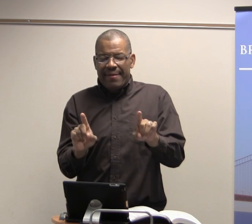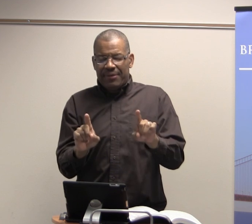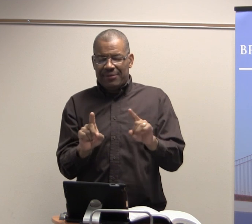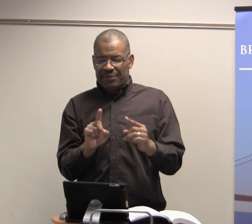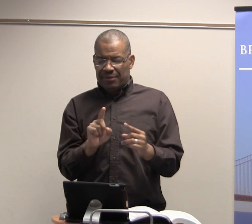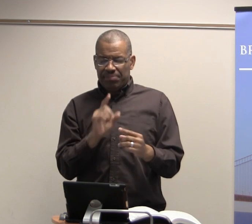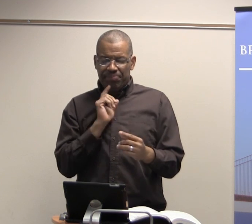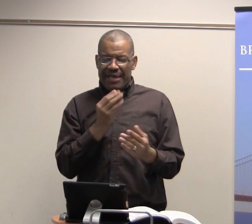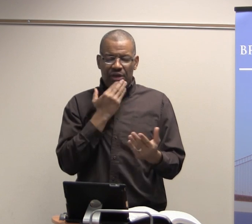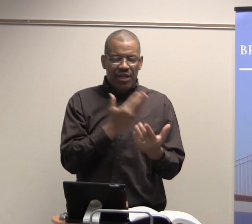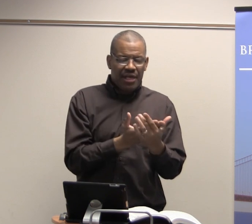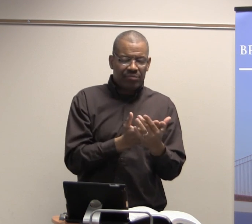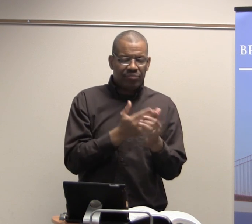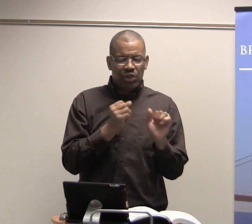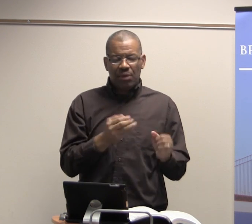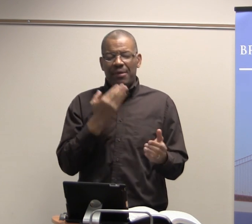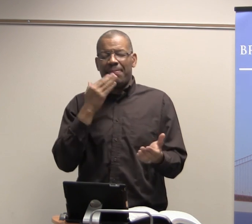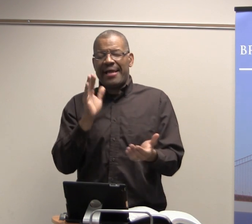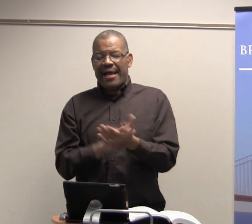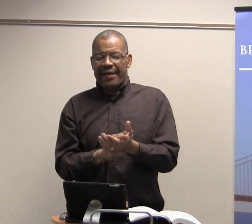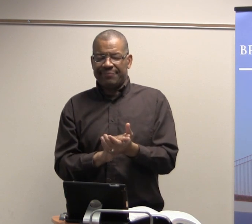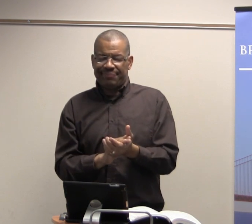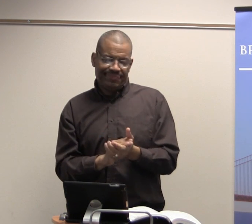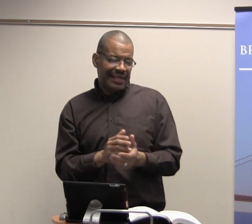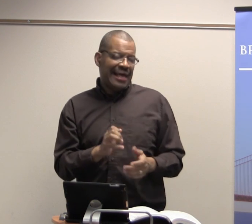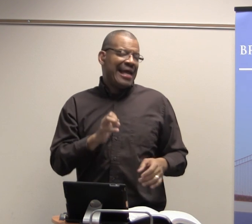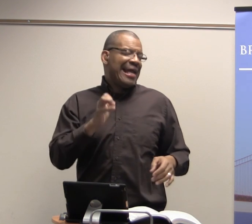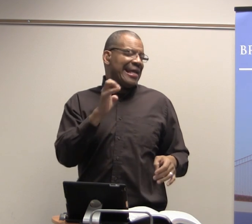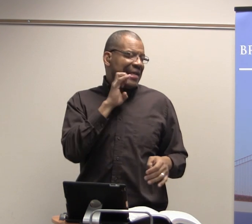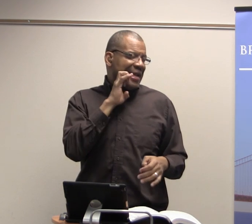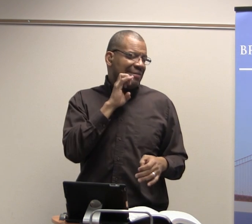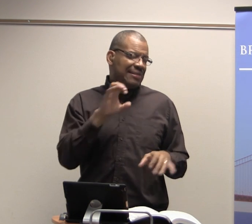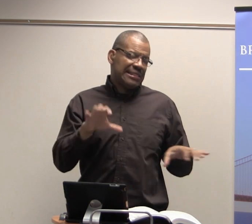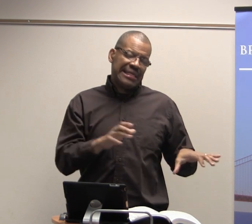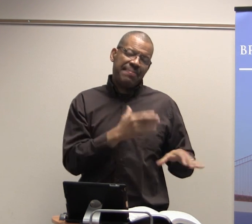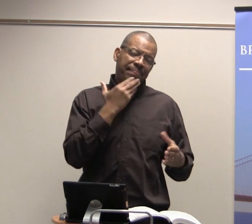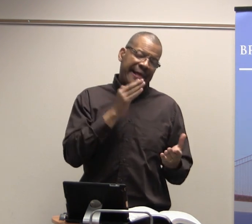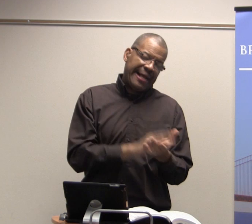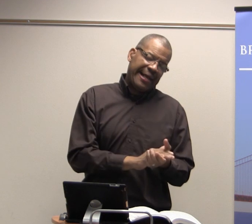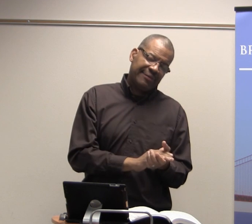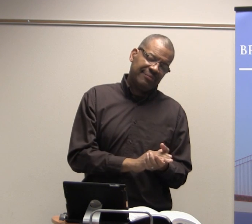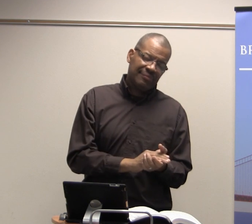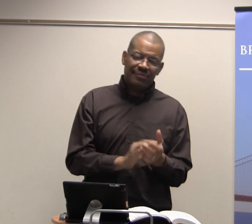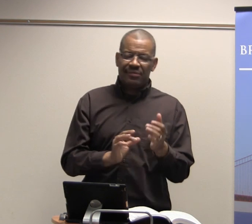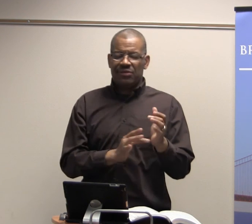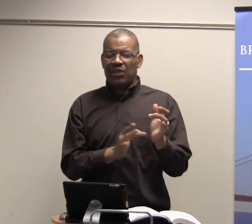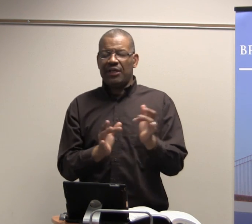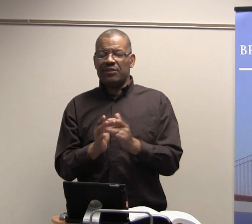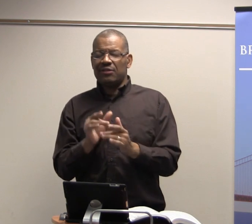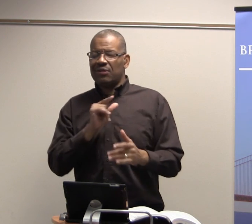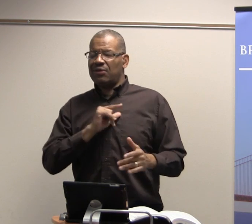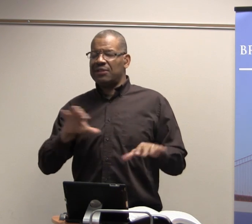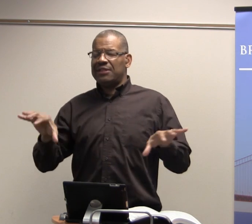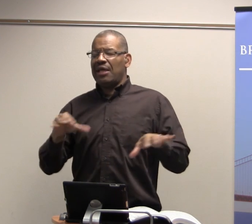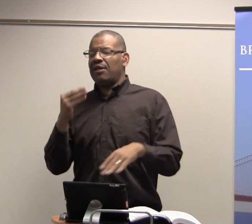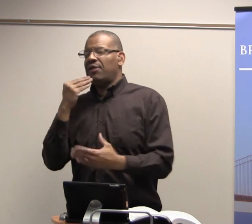handle? Could be good, could be bad. Eat that bad. Jesus, Lord, did get